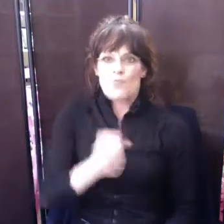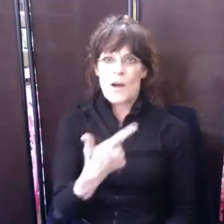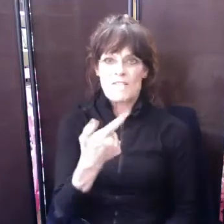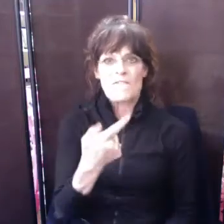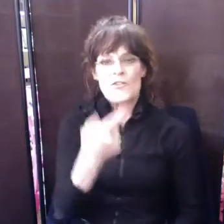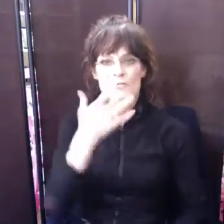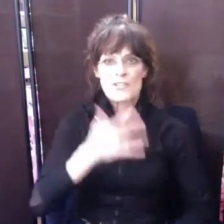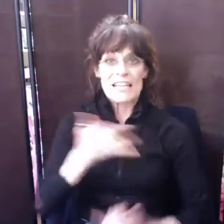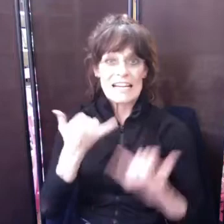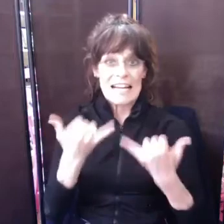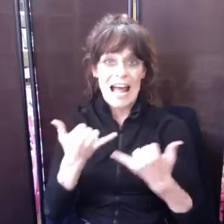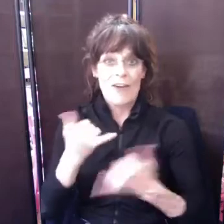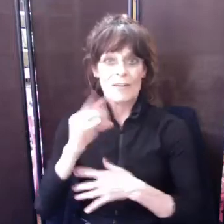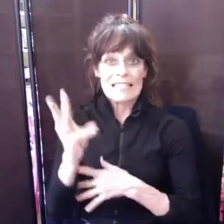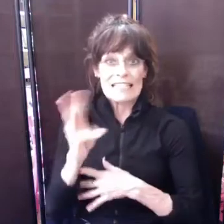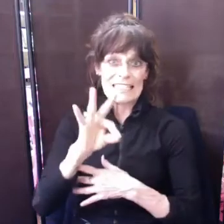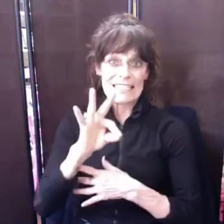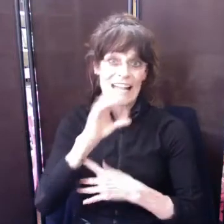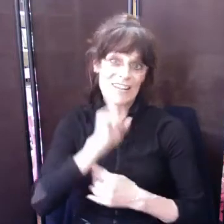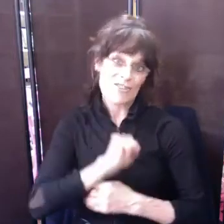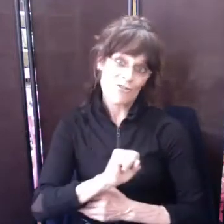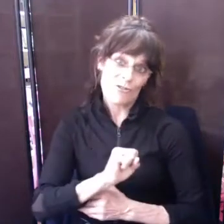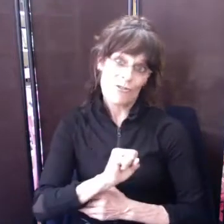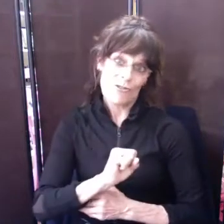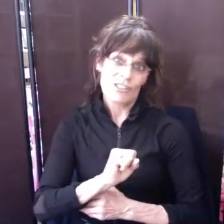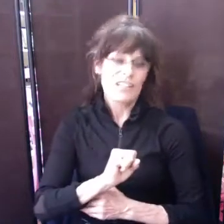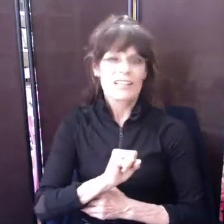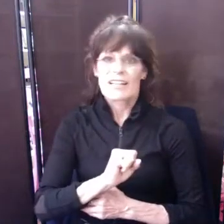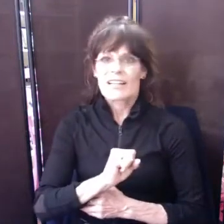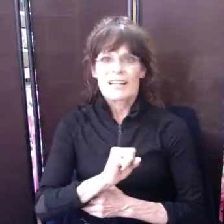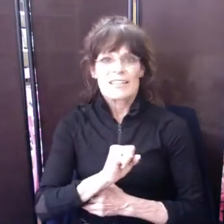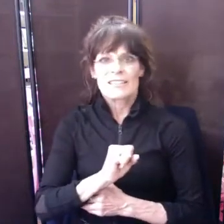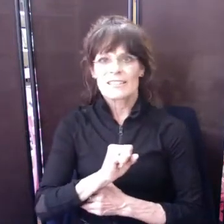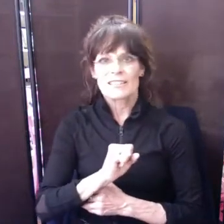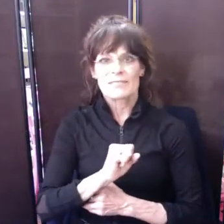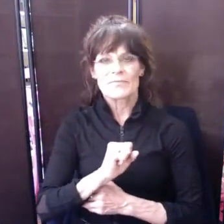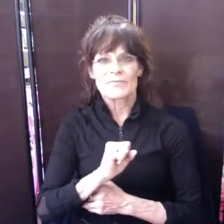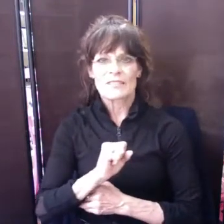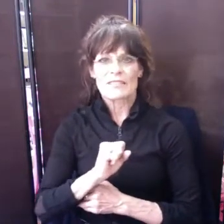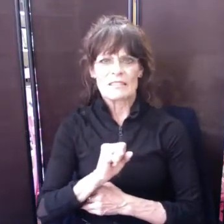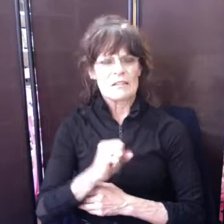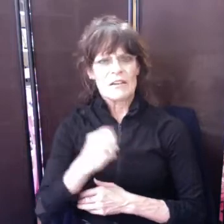old. And, I wouldn't have given you 2 nickels for my chances of staying in Alcoholics Anonymous from that